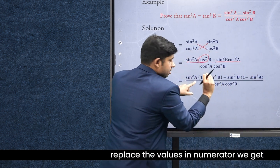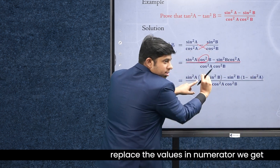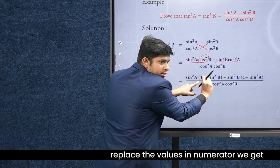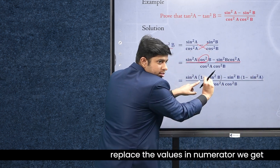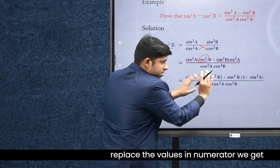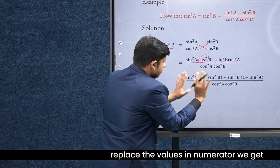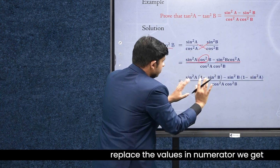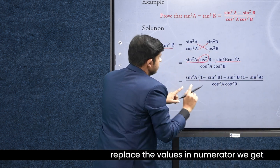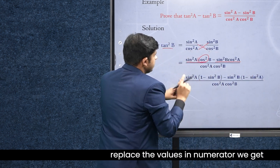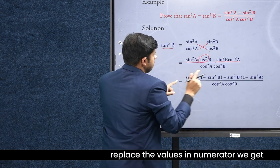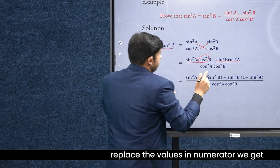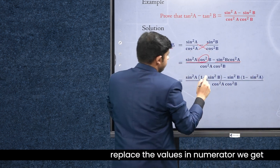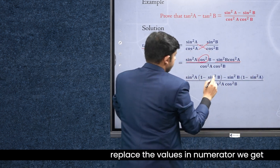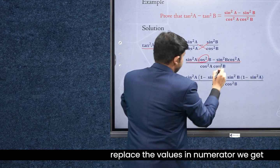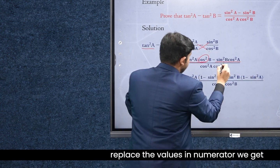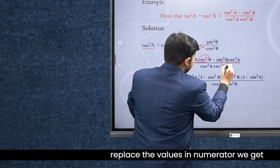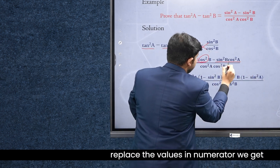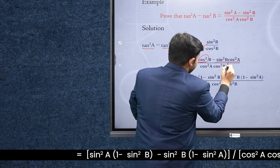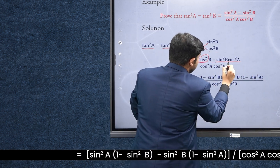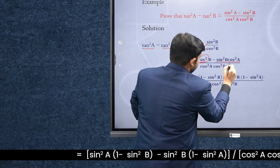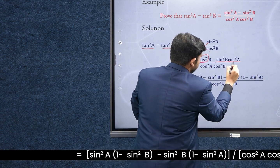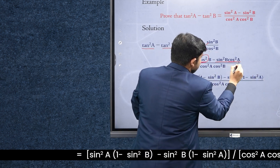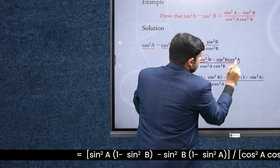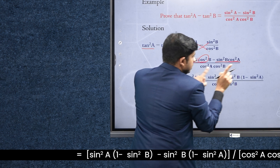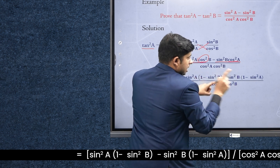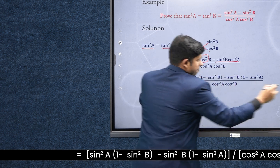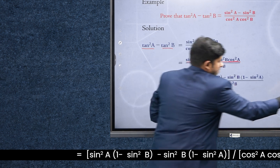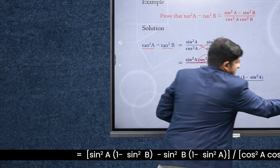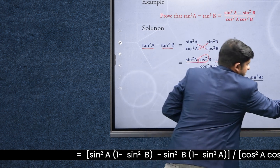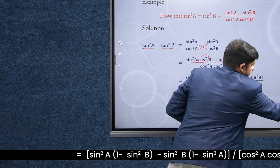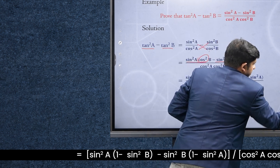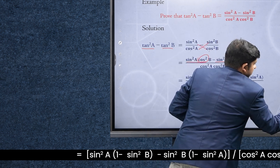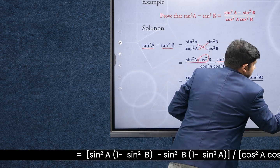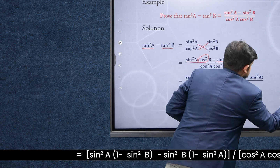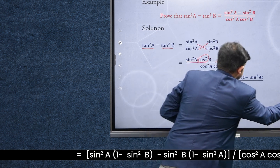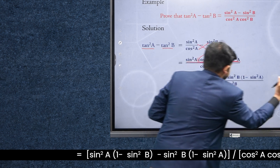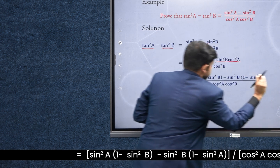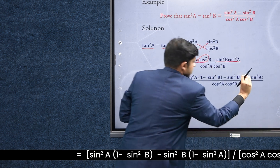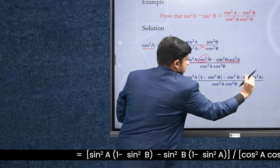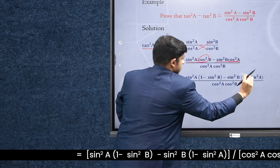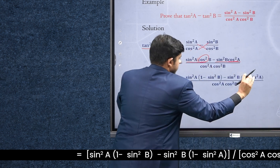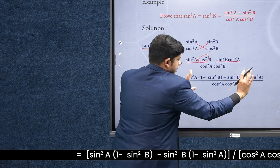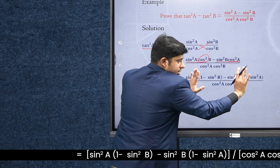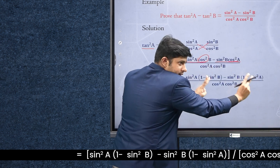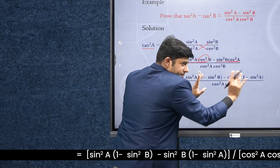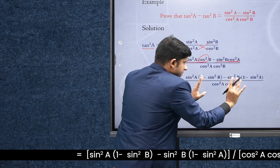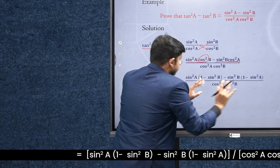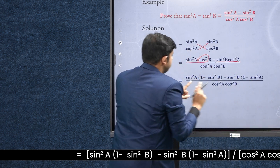Replace the values in the numerator. We get sin square A into 1 minus sin square B minus sin square B into 1 minus